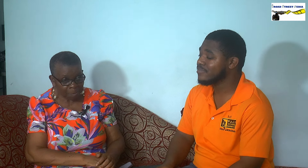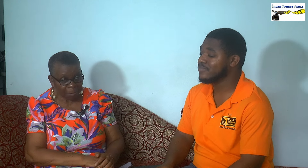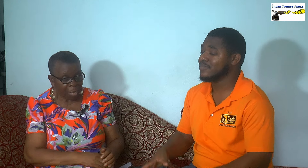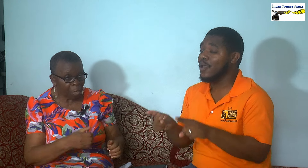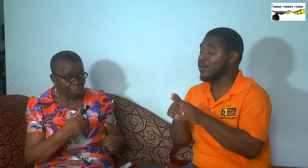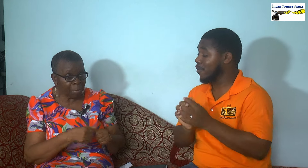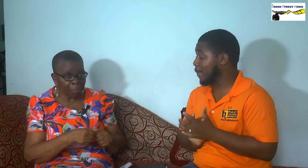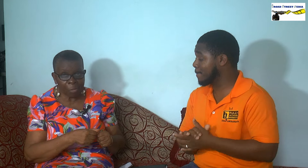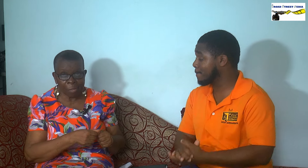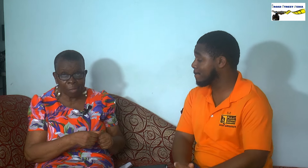I remember